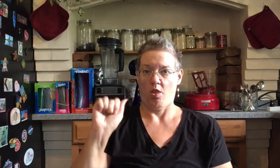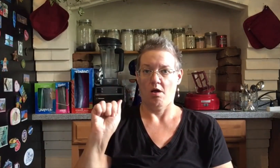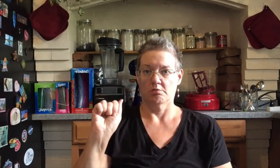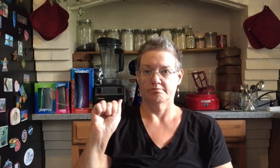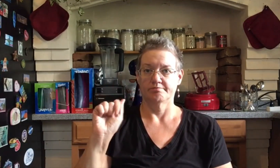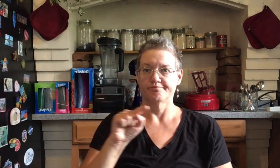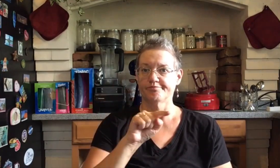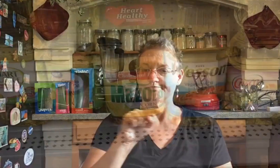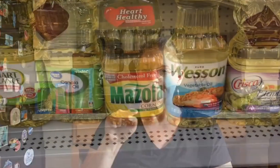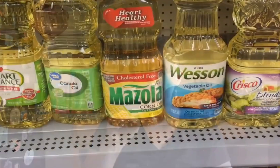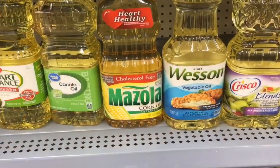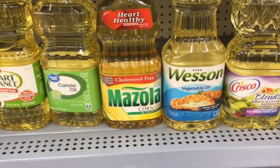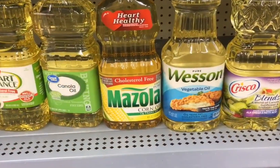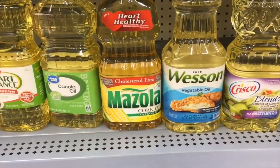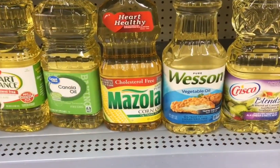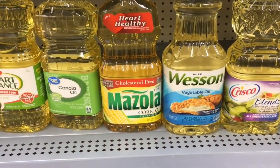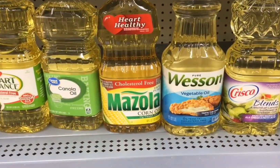and canola.